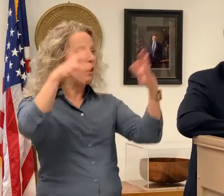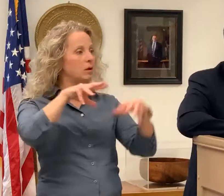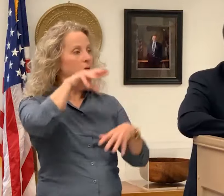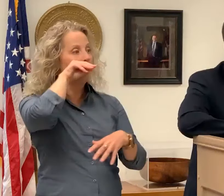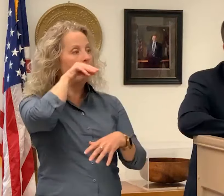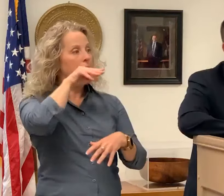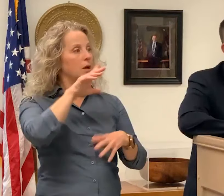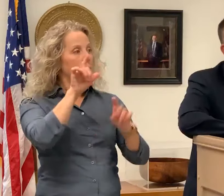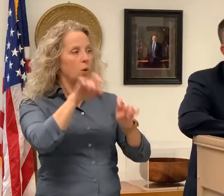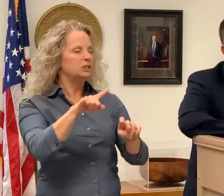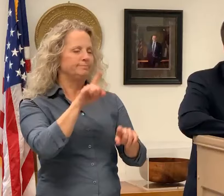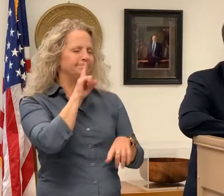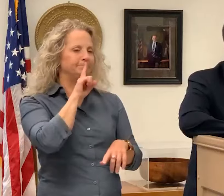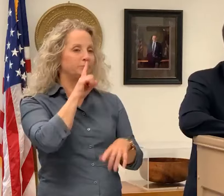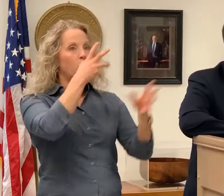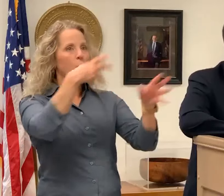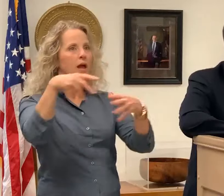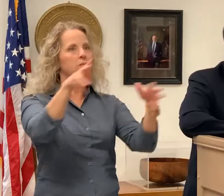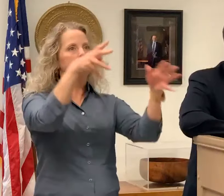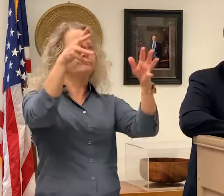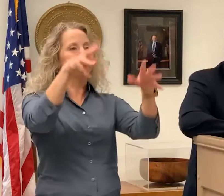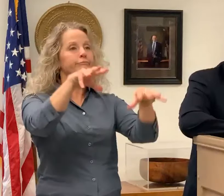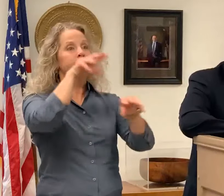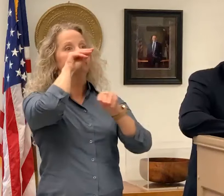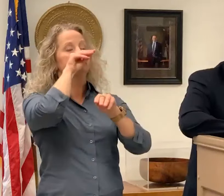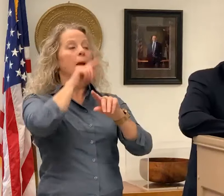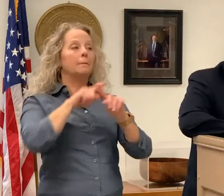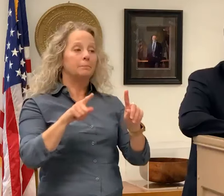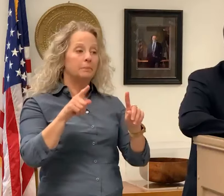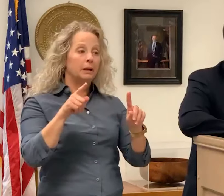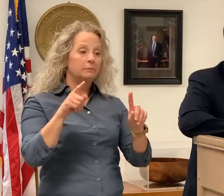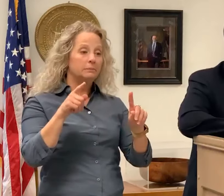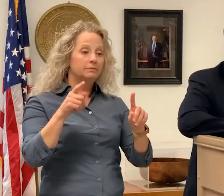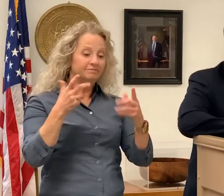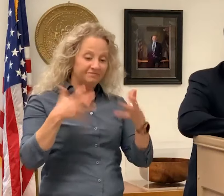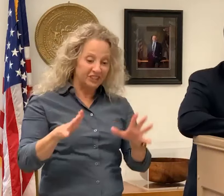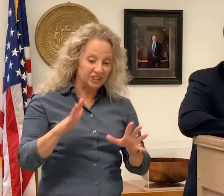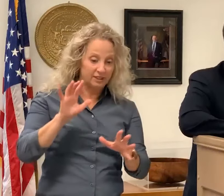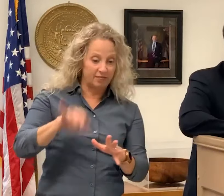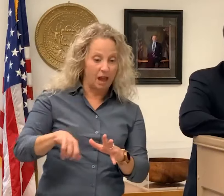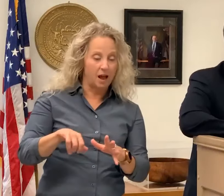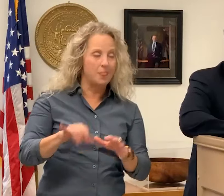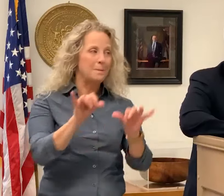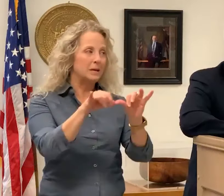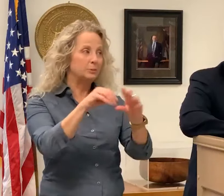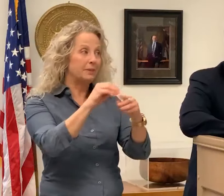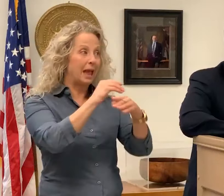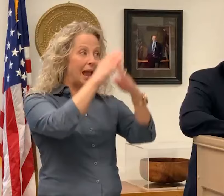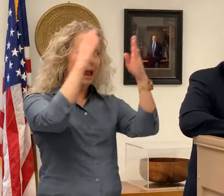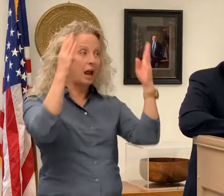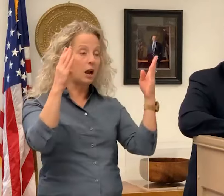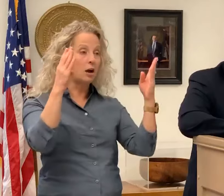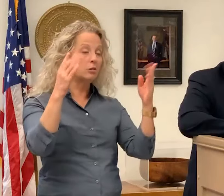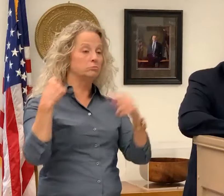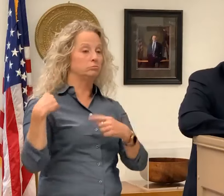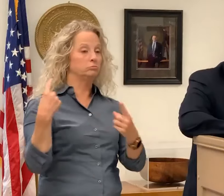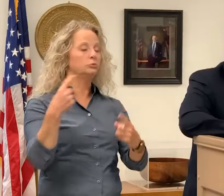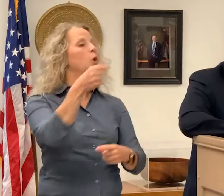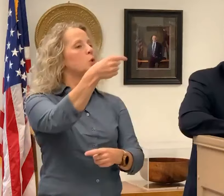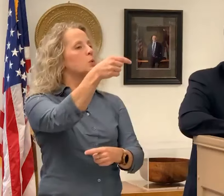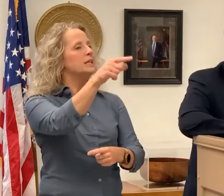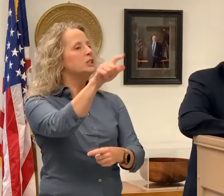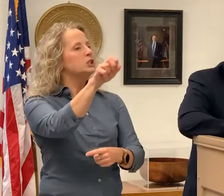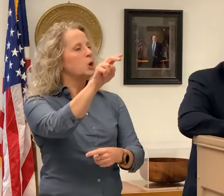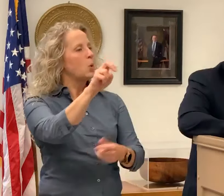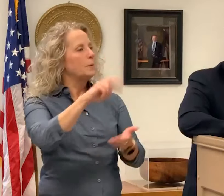breathing questions where you'd see if the wind got up. Having said all of that, the measurements in the air have been in the green